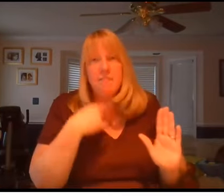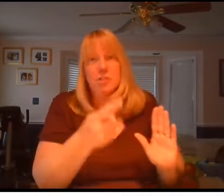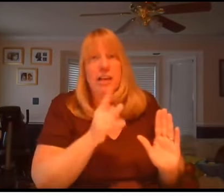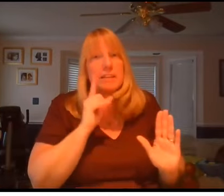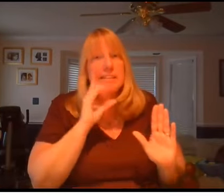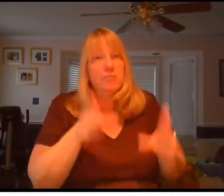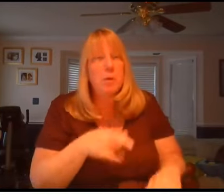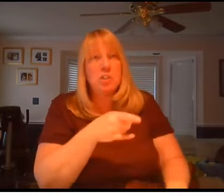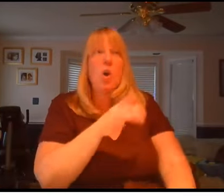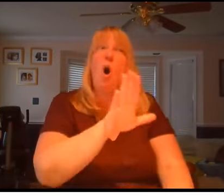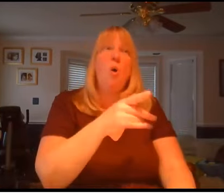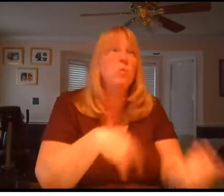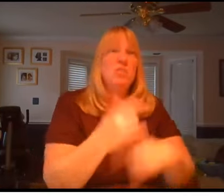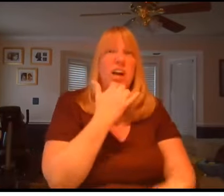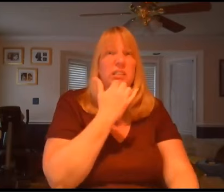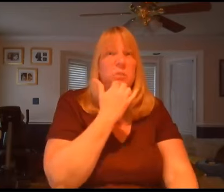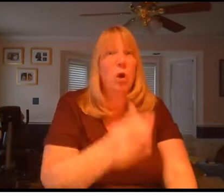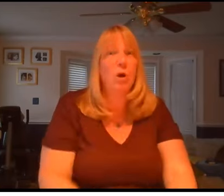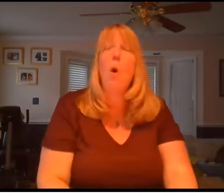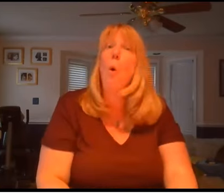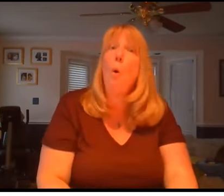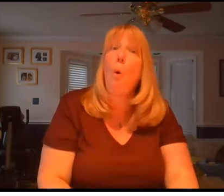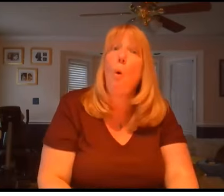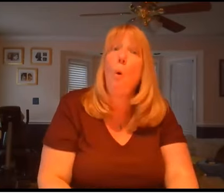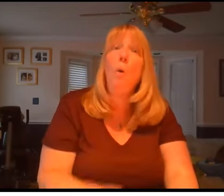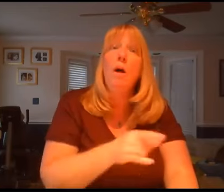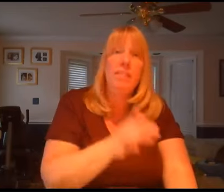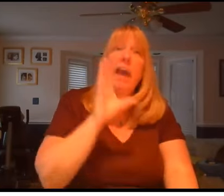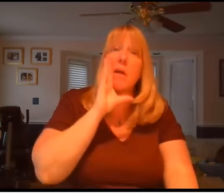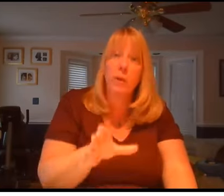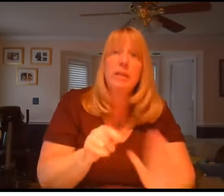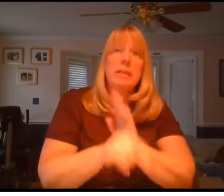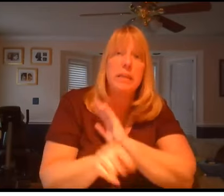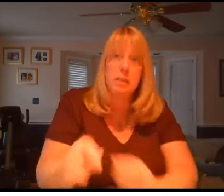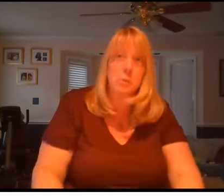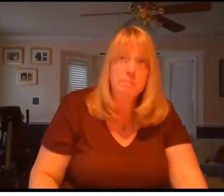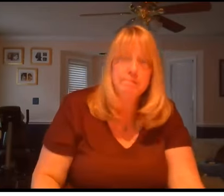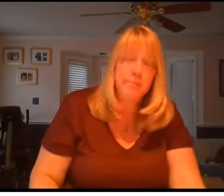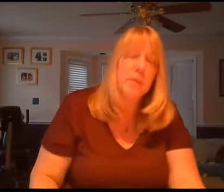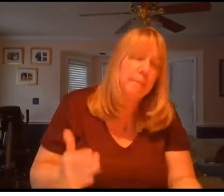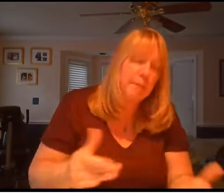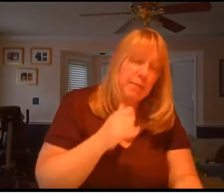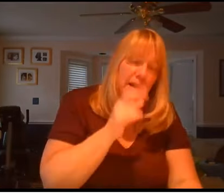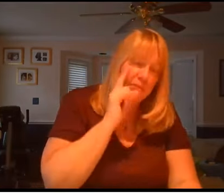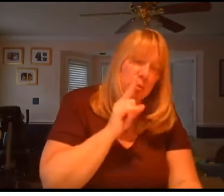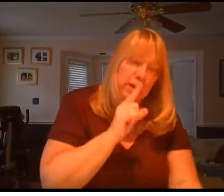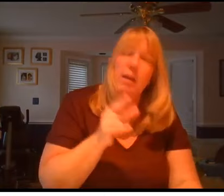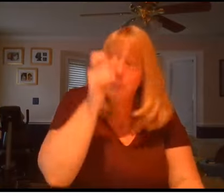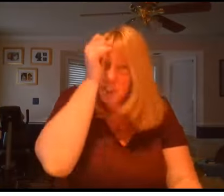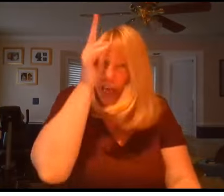One rule is to never say to a deaf person, oh, that sign is wrong. Oh, they will kill you.